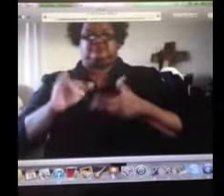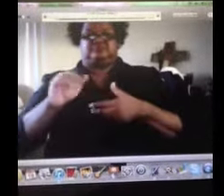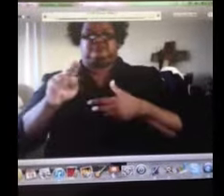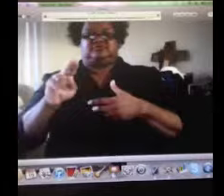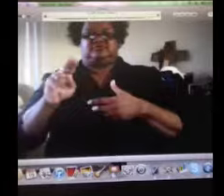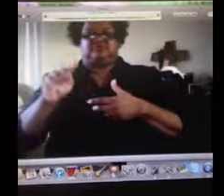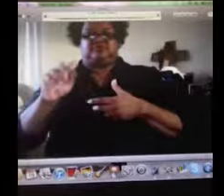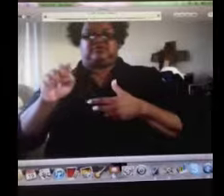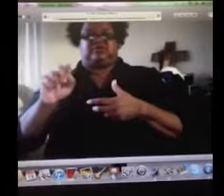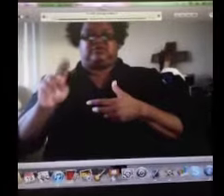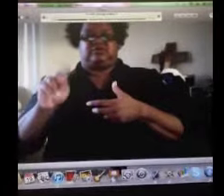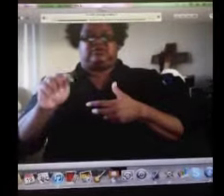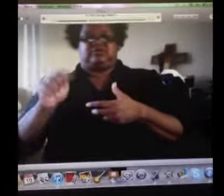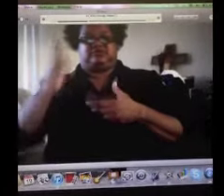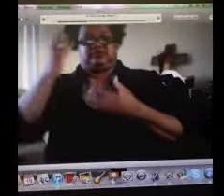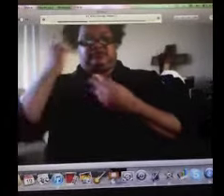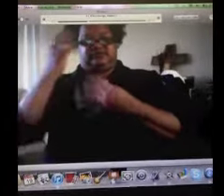And so I make sure all the kids have,